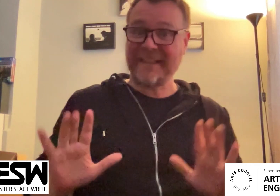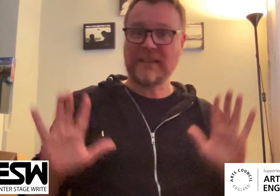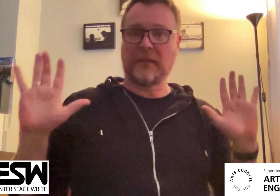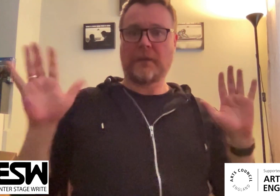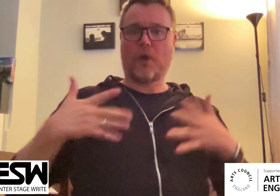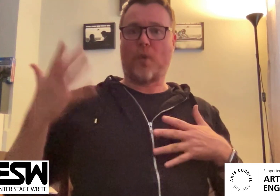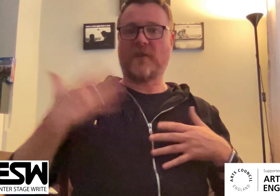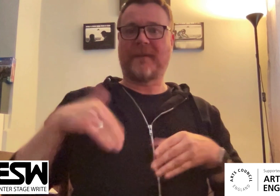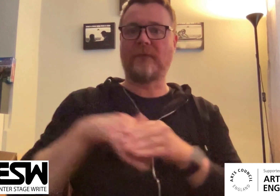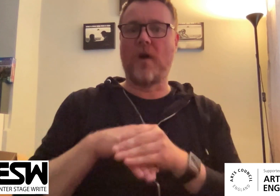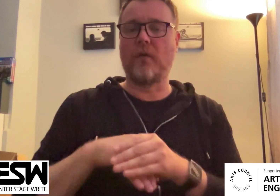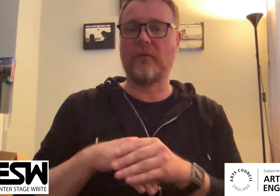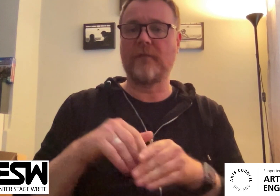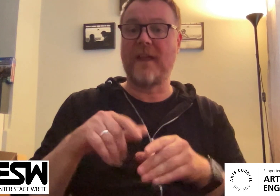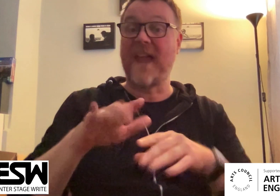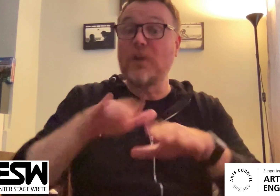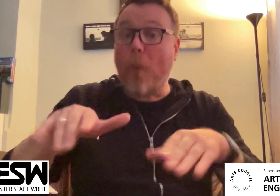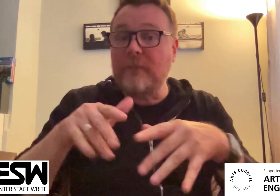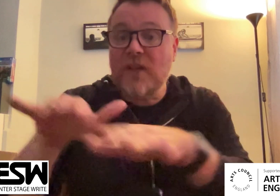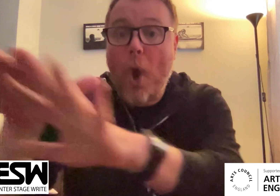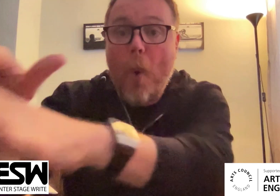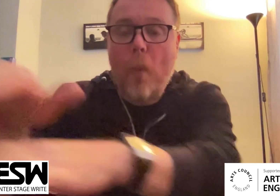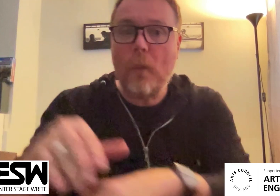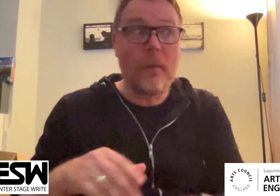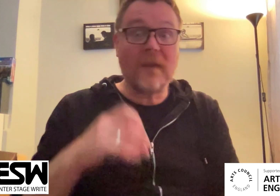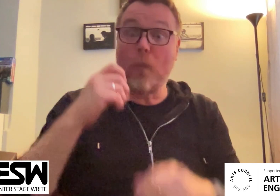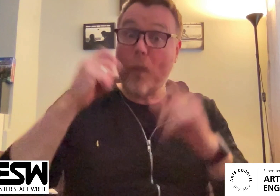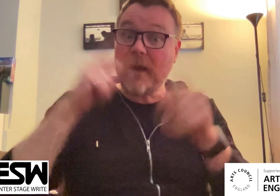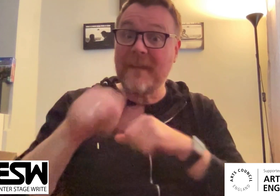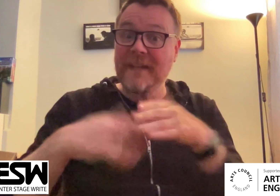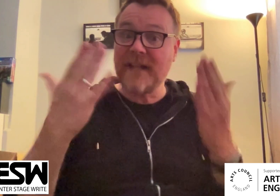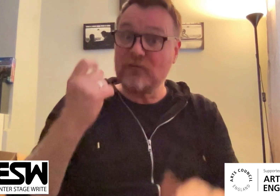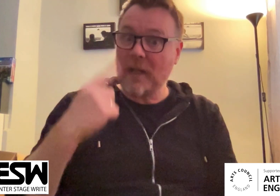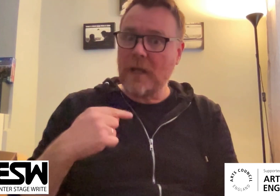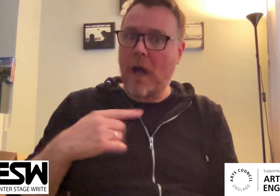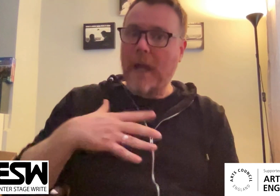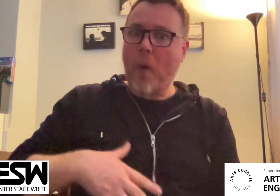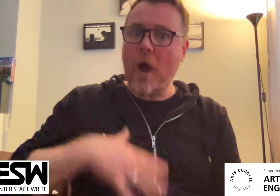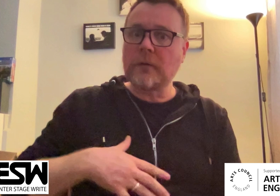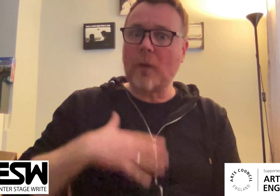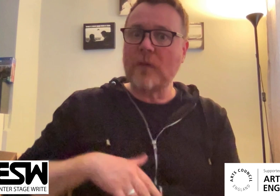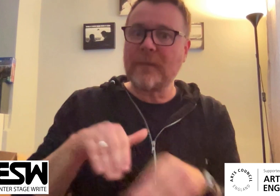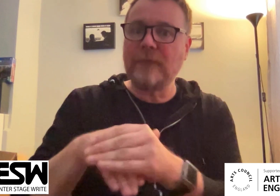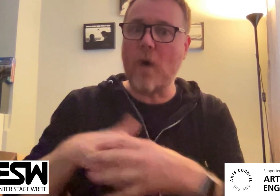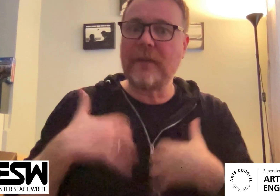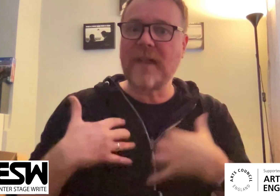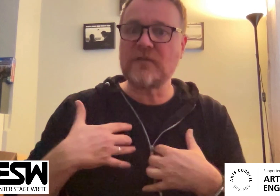first visit his house, he's not interested at all. But once they're gone, he wakes up the next day and he realises they're gone. He wants to be involved in the adventure, so